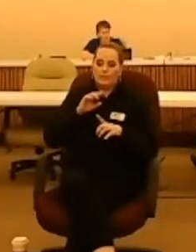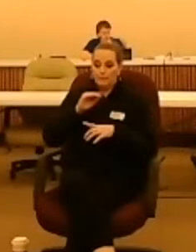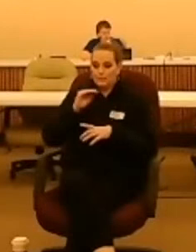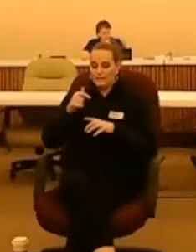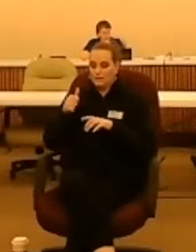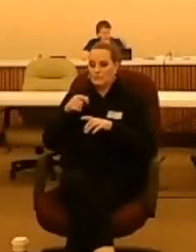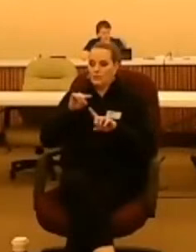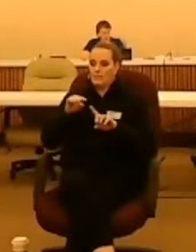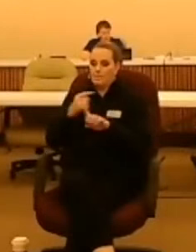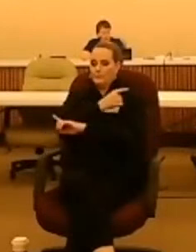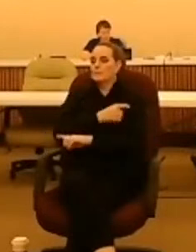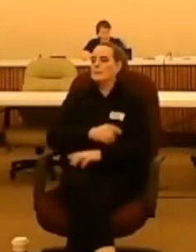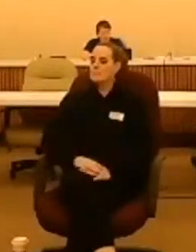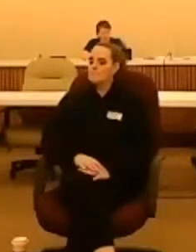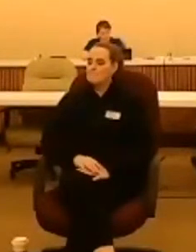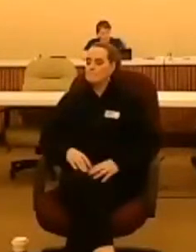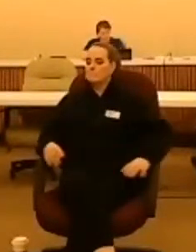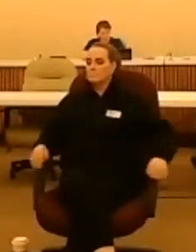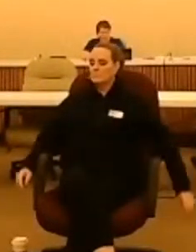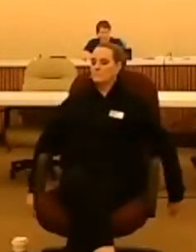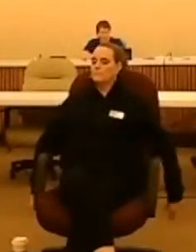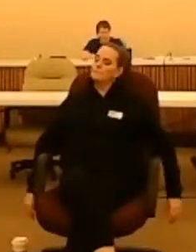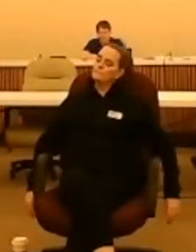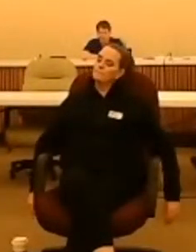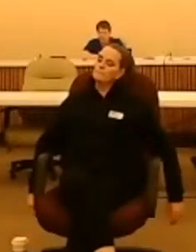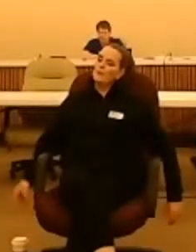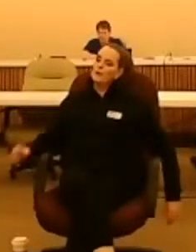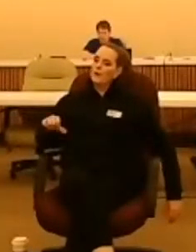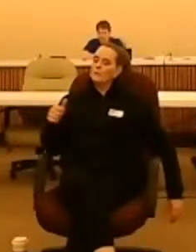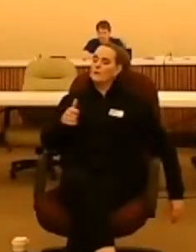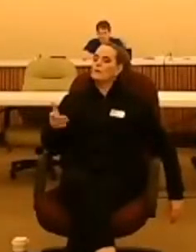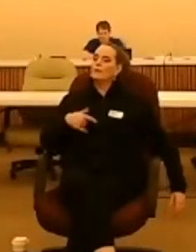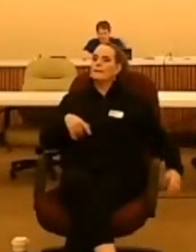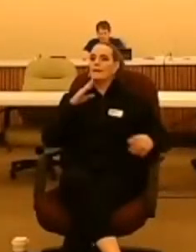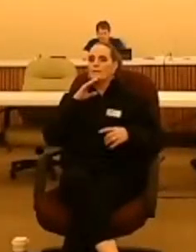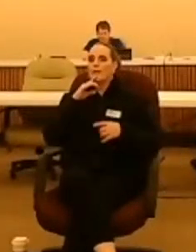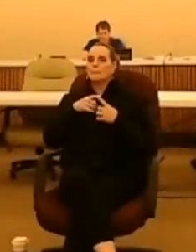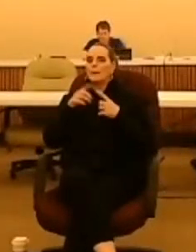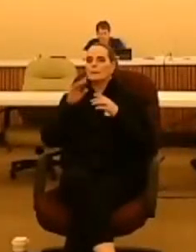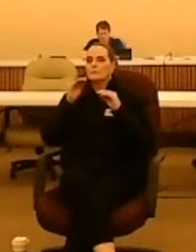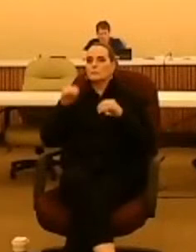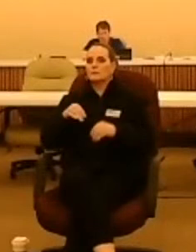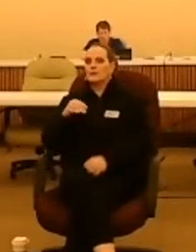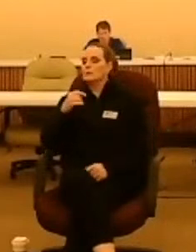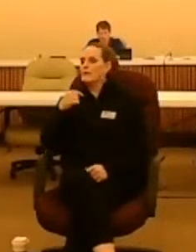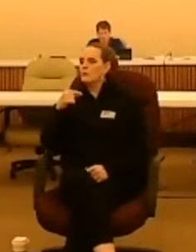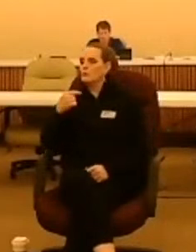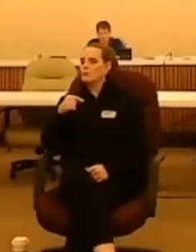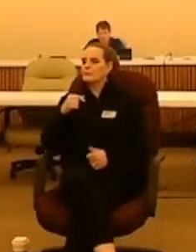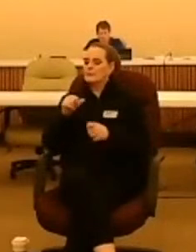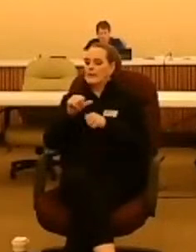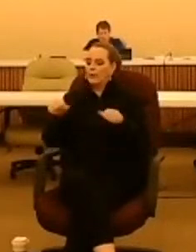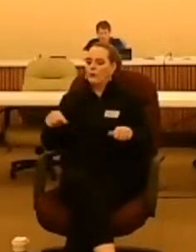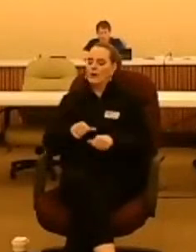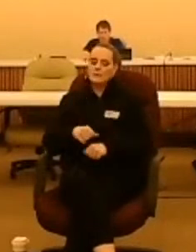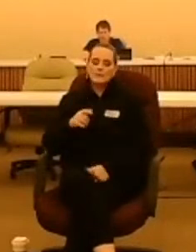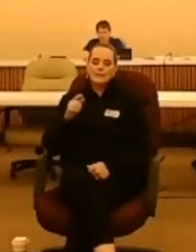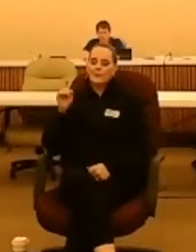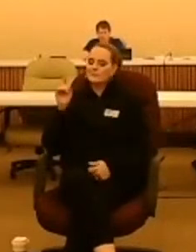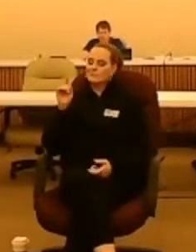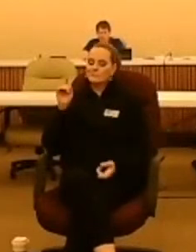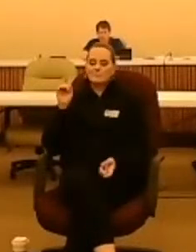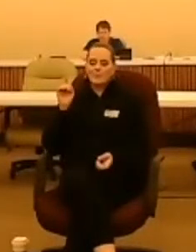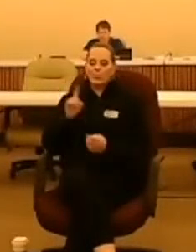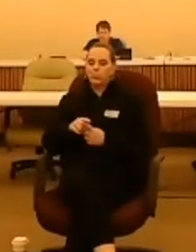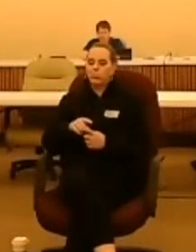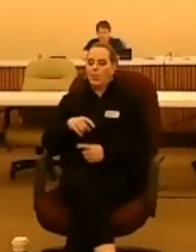So the other things they talked about is the percentage of green space. This was a low density development. They certainly meet